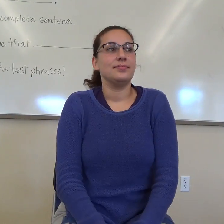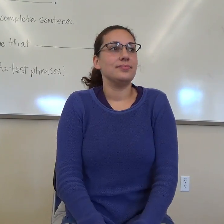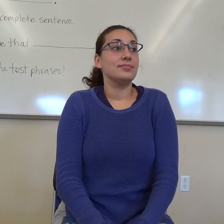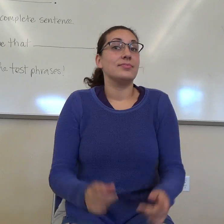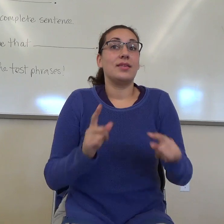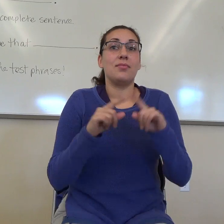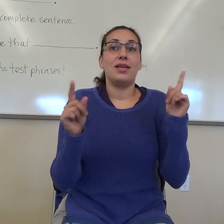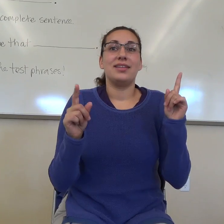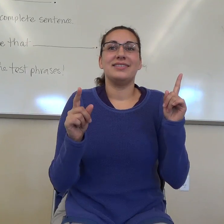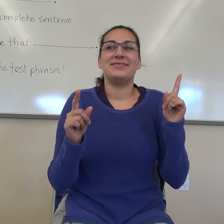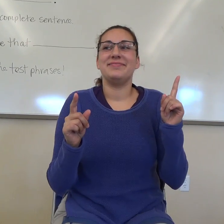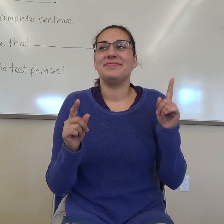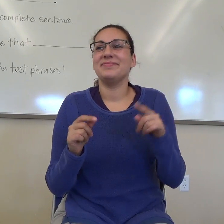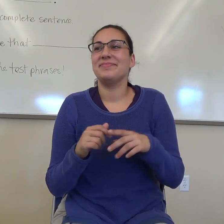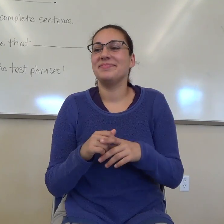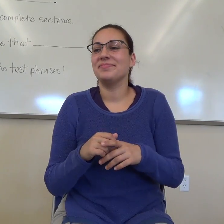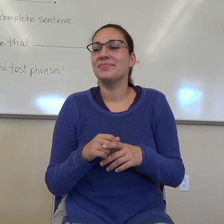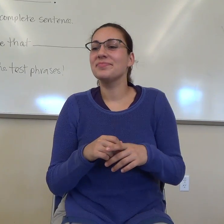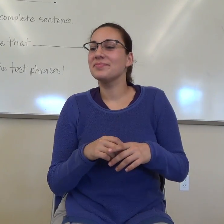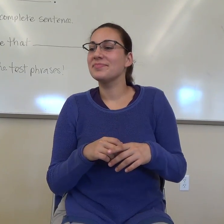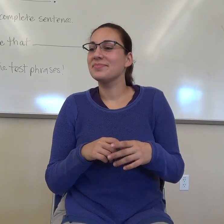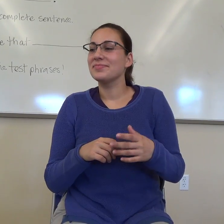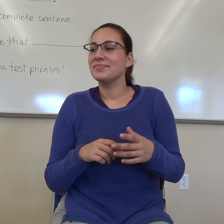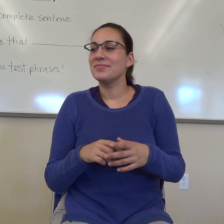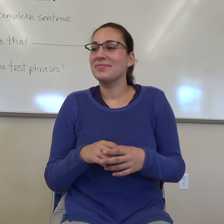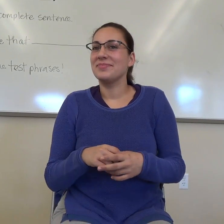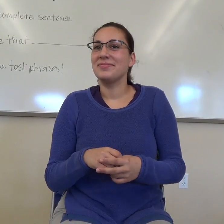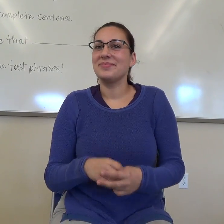and especially people who